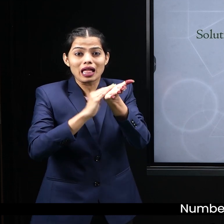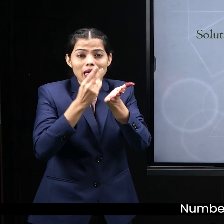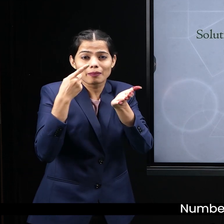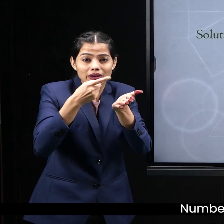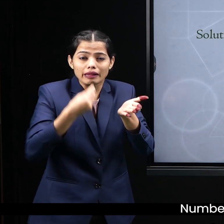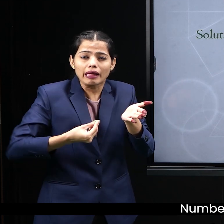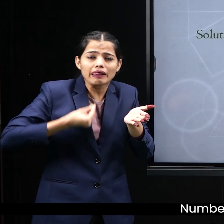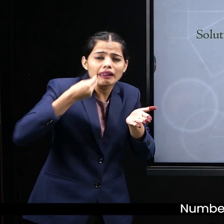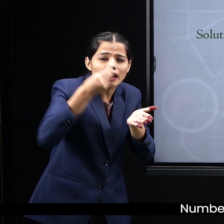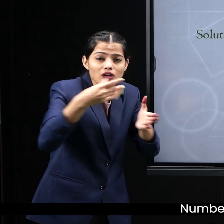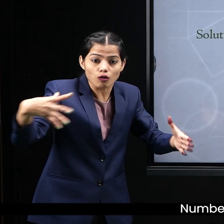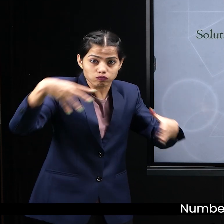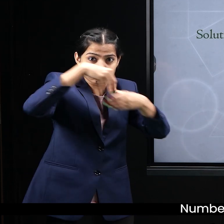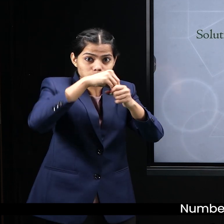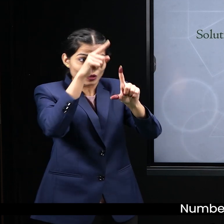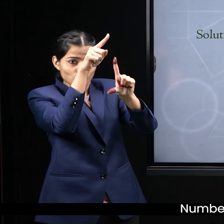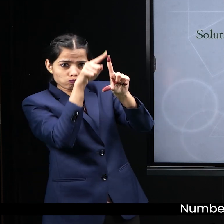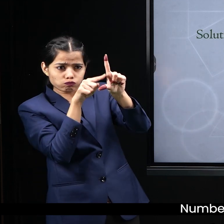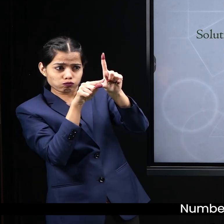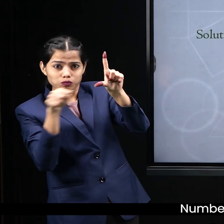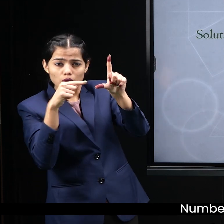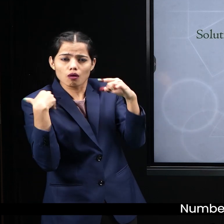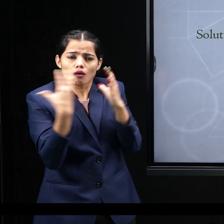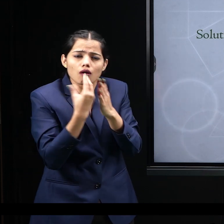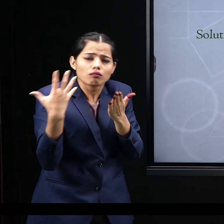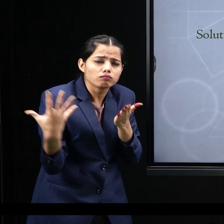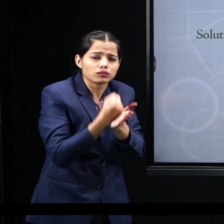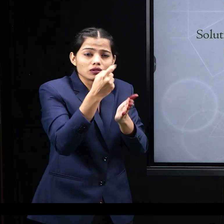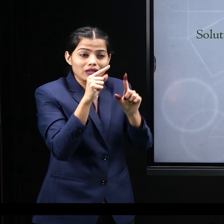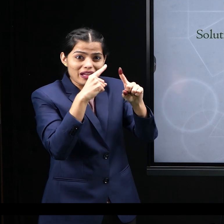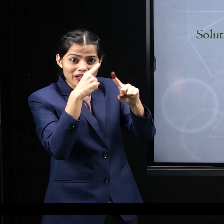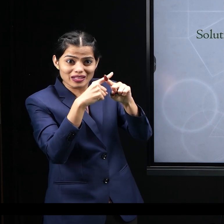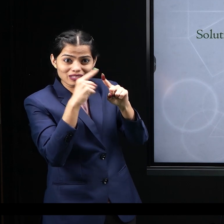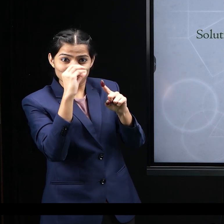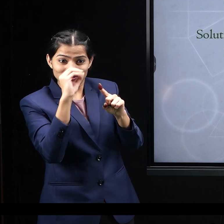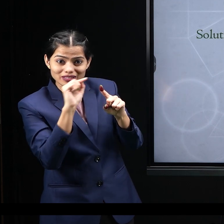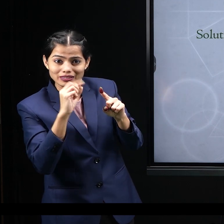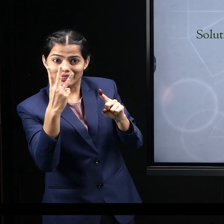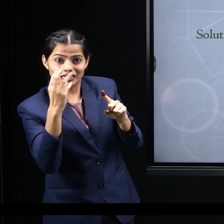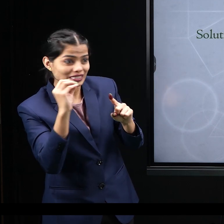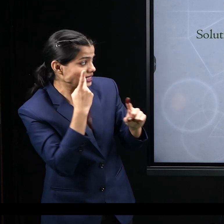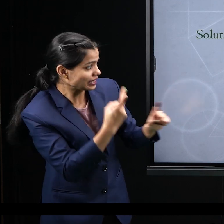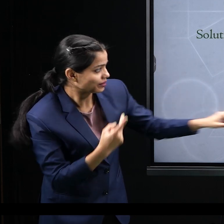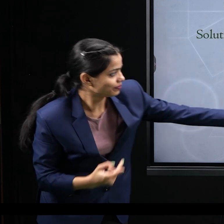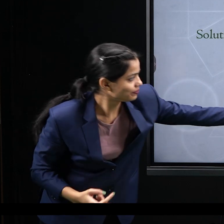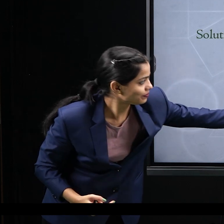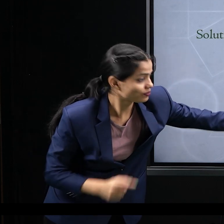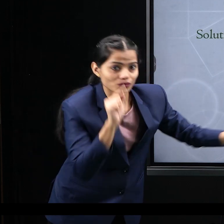Number term take into right side, we get x degrees is equal to 30 degrees.